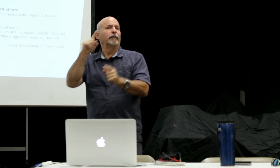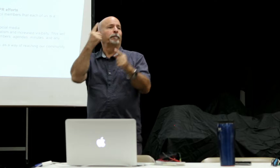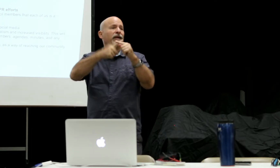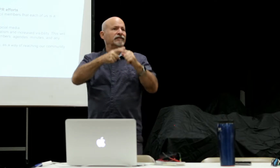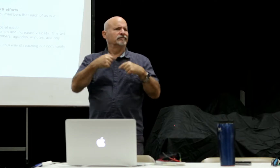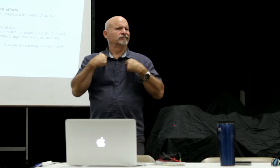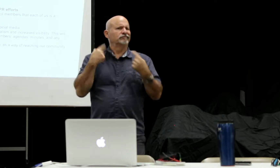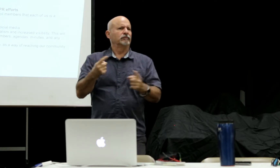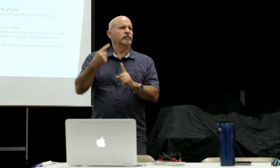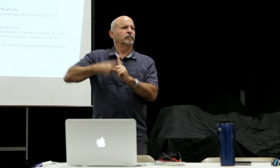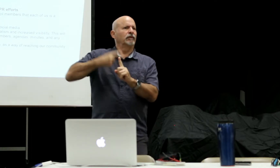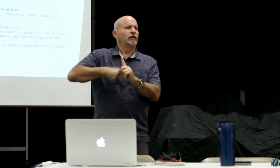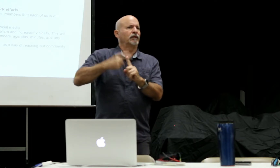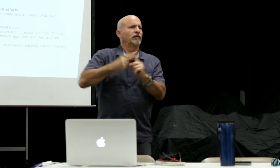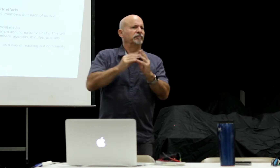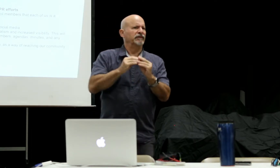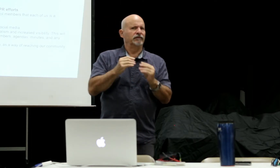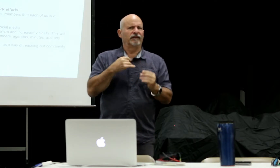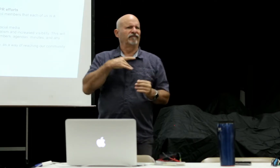some other examples of what we're going to be changing, but